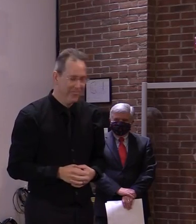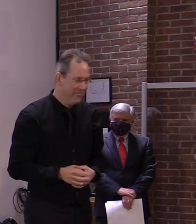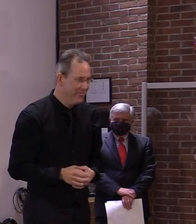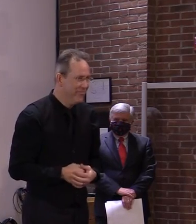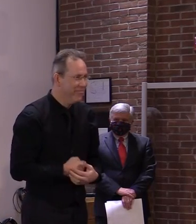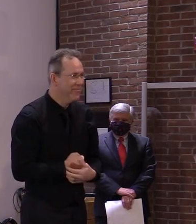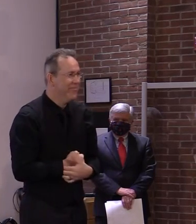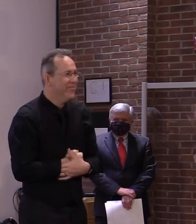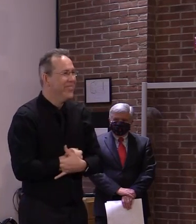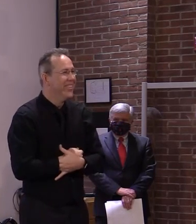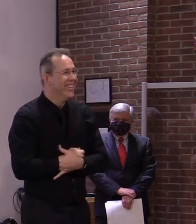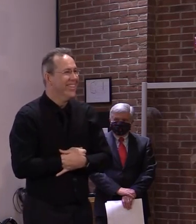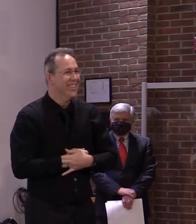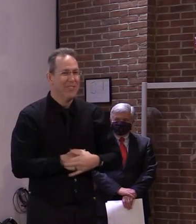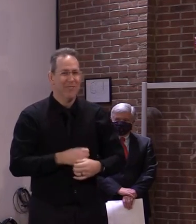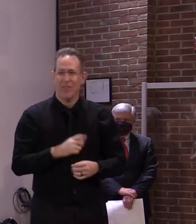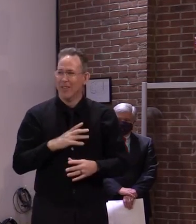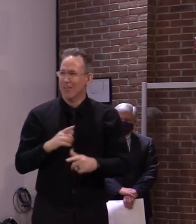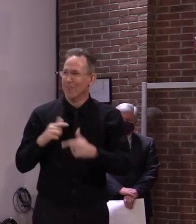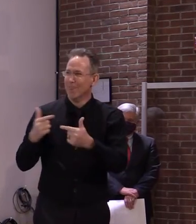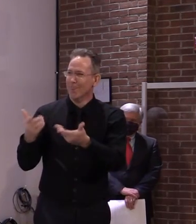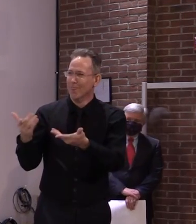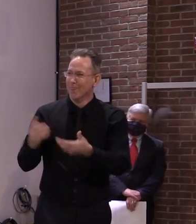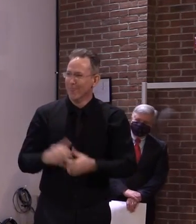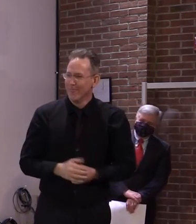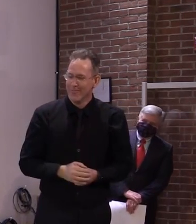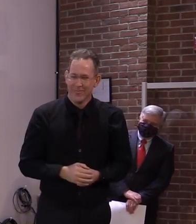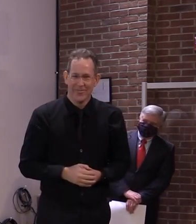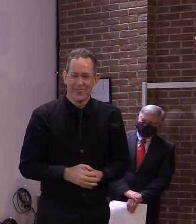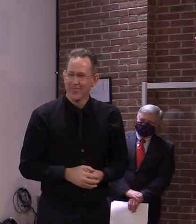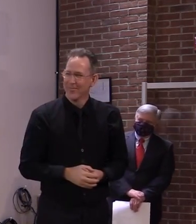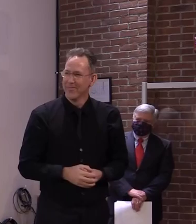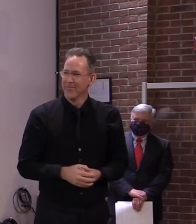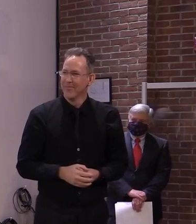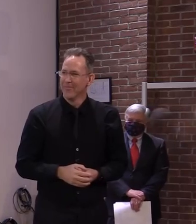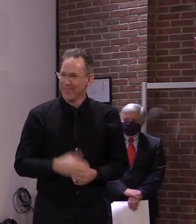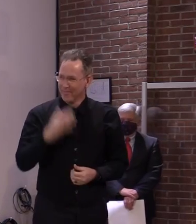We'll let him make his comments, hopefully with some good news.